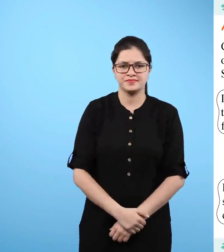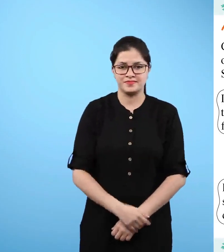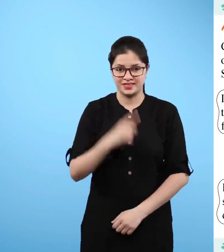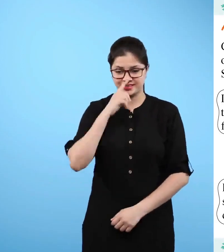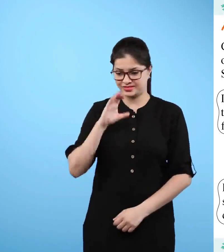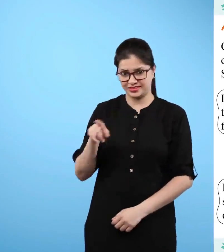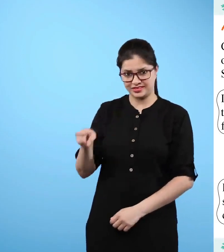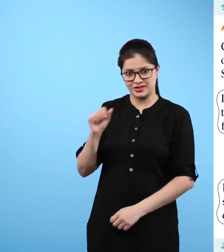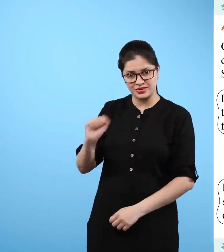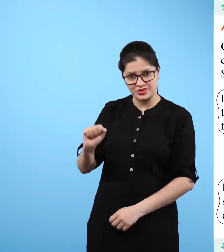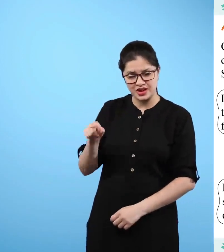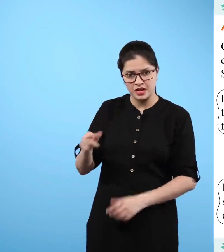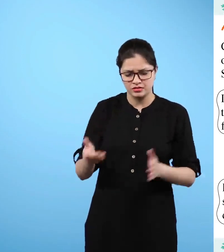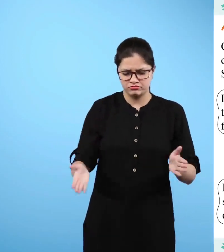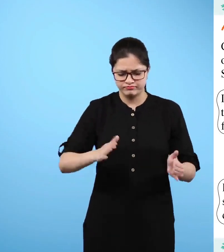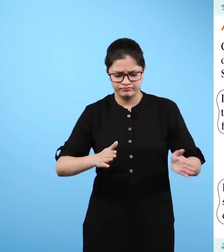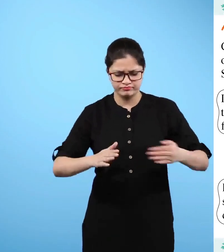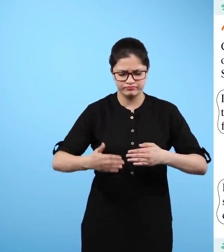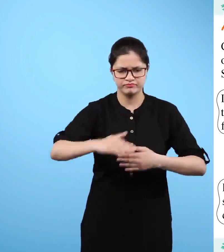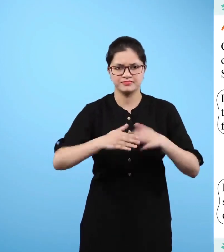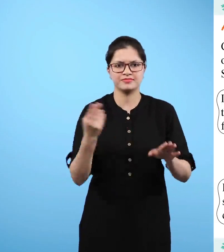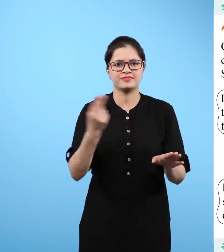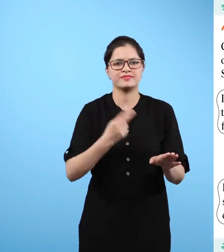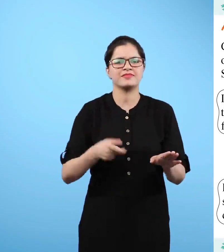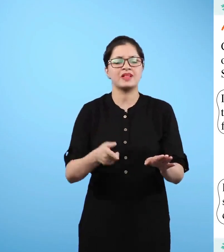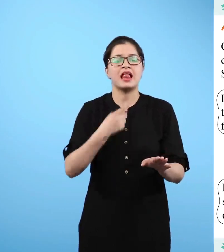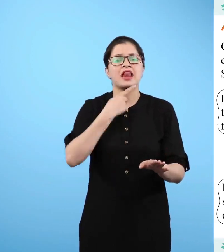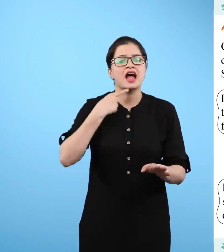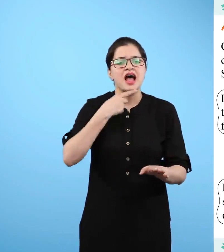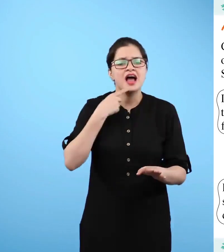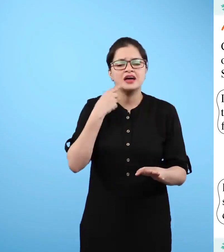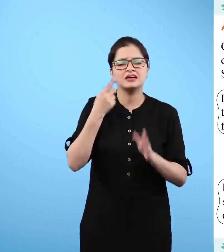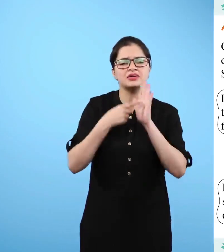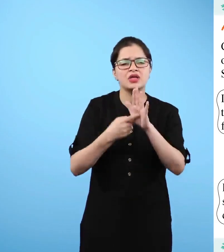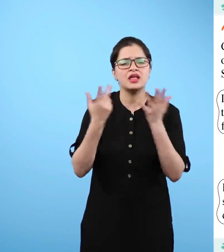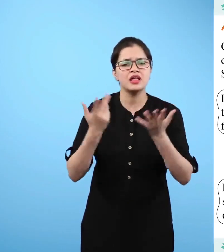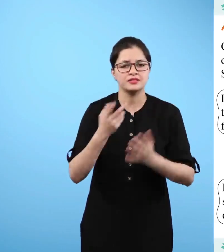We can see a red-colored cube to the side of this question.